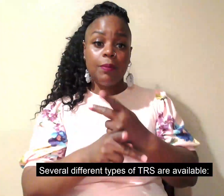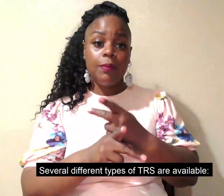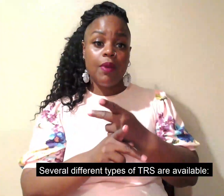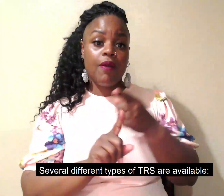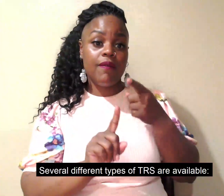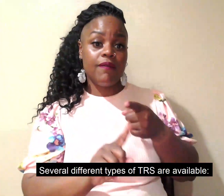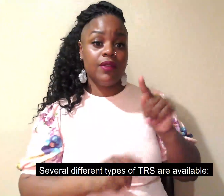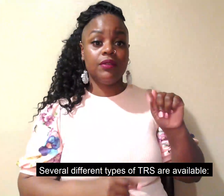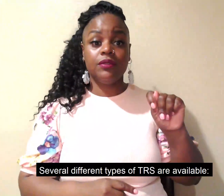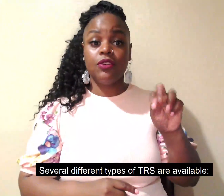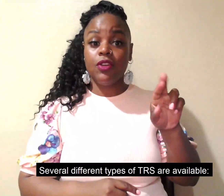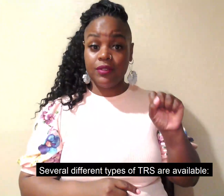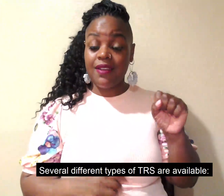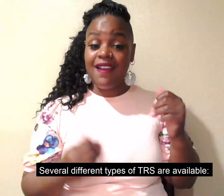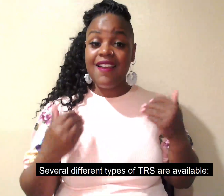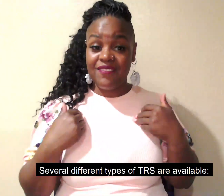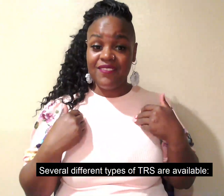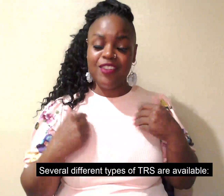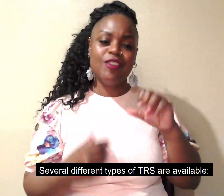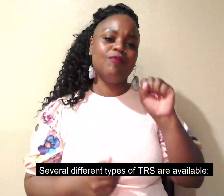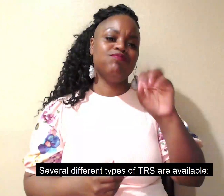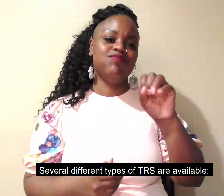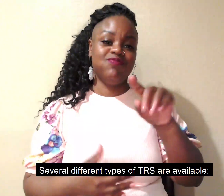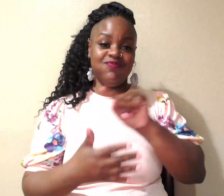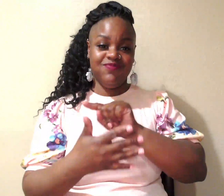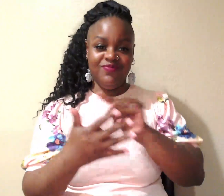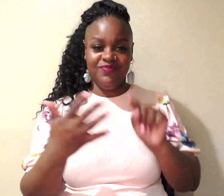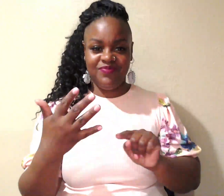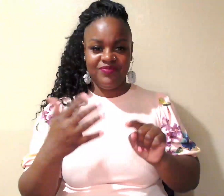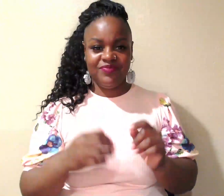Several different types of TRS are available.